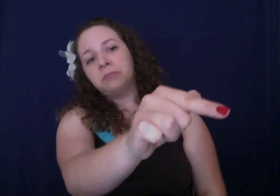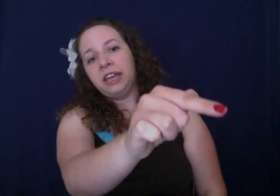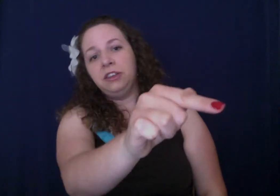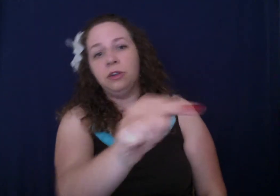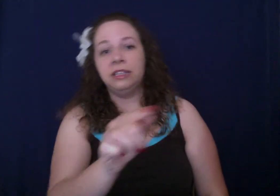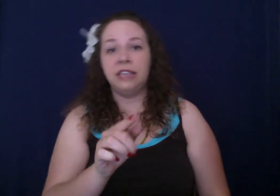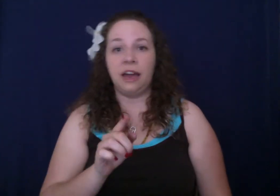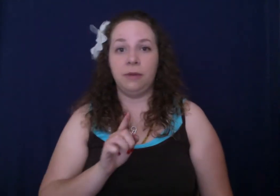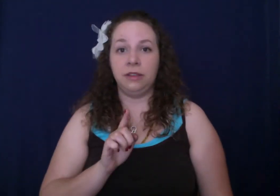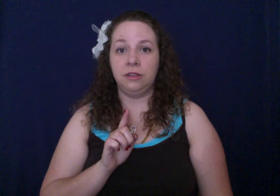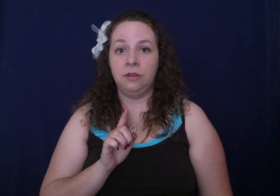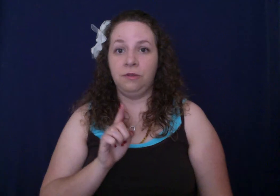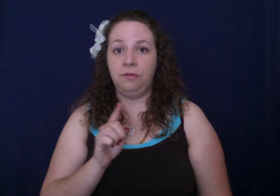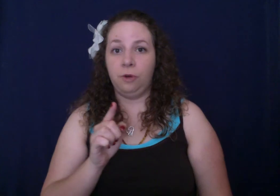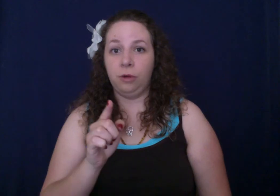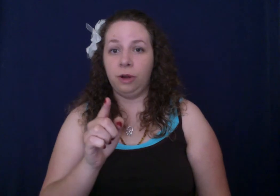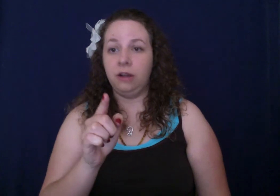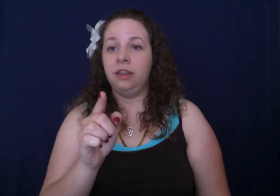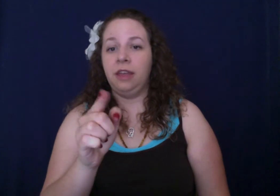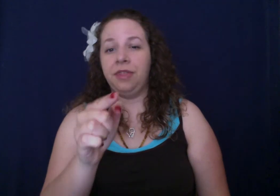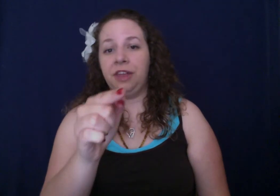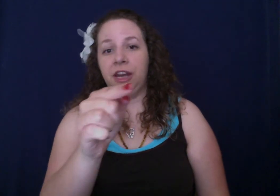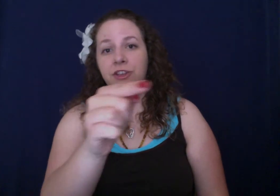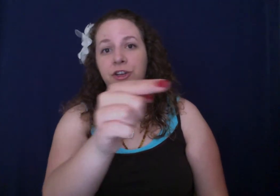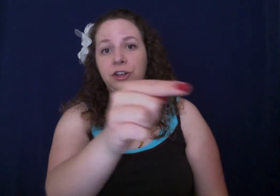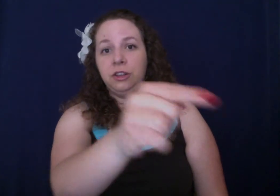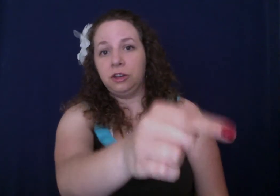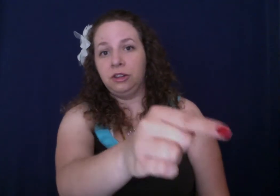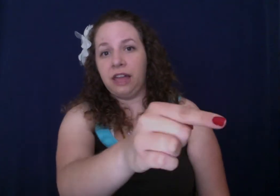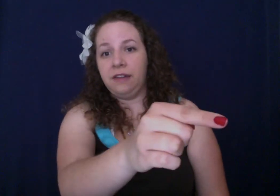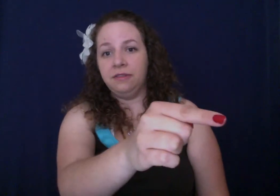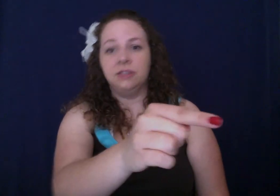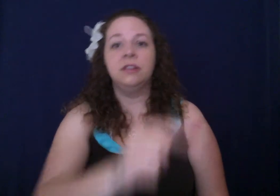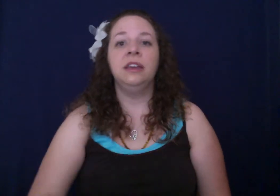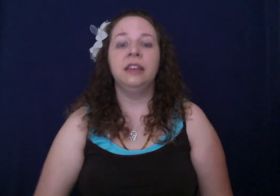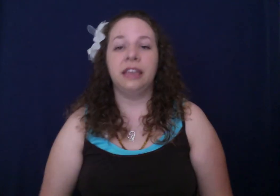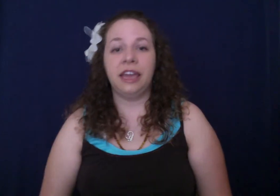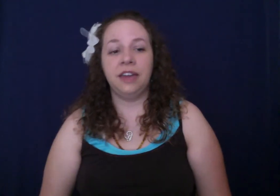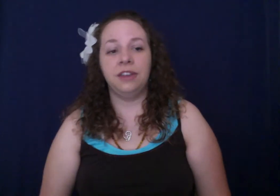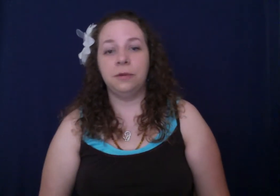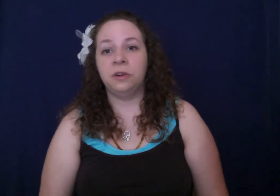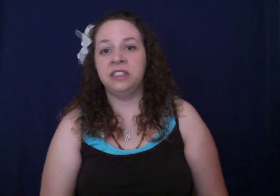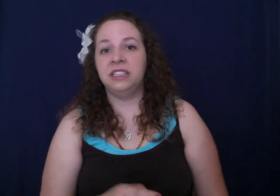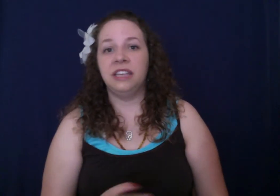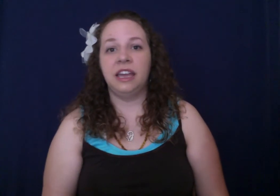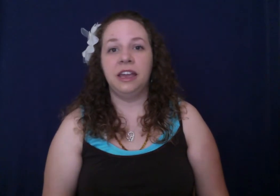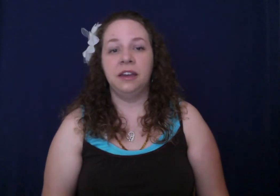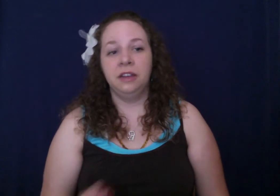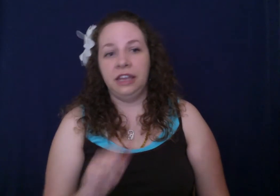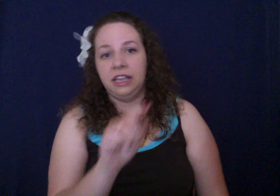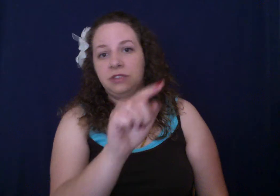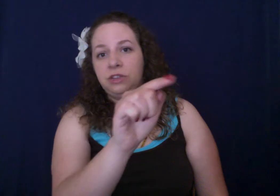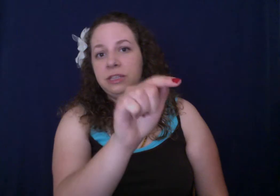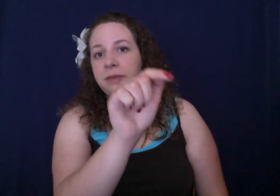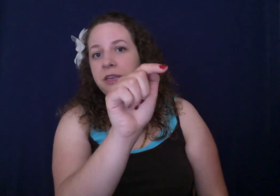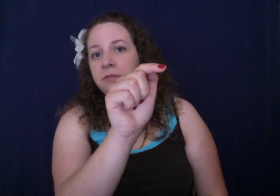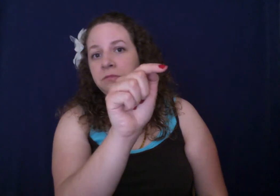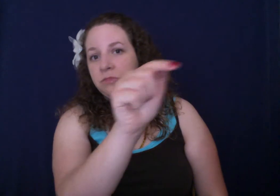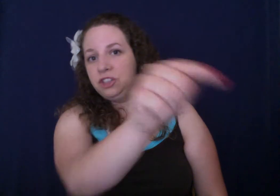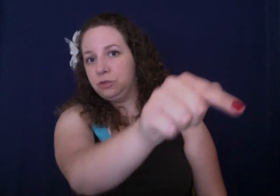Okay, notice that I went forward and then I turned a little left. Okay, and then I'm going to say it's going to be just